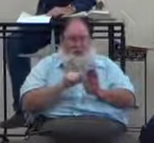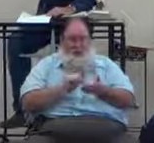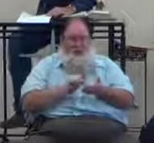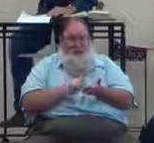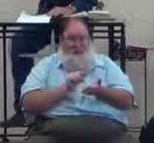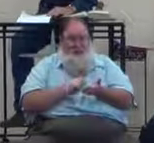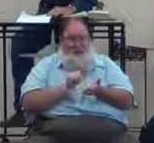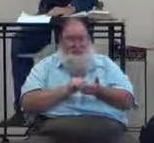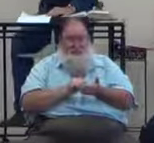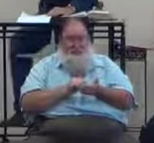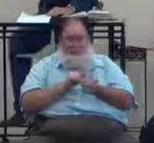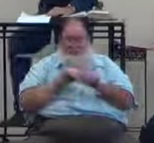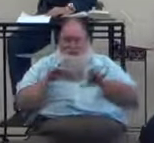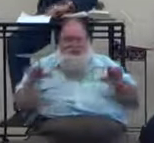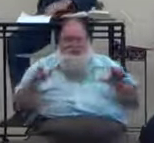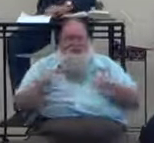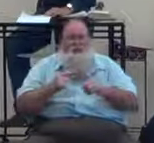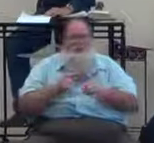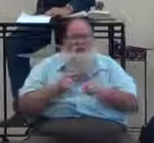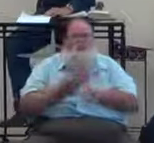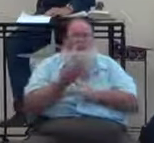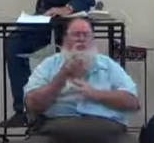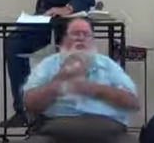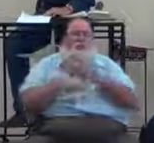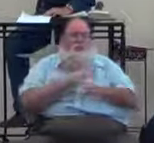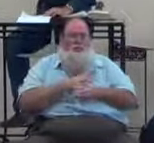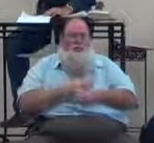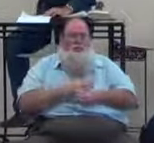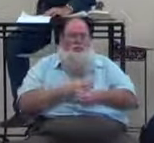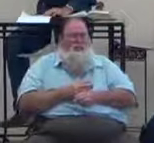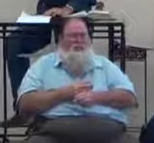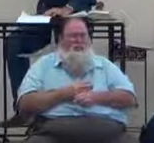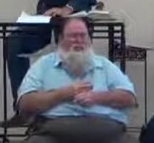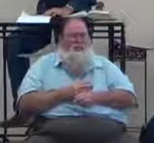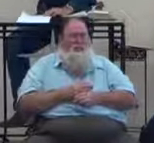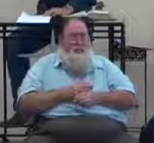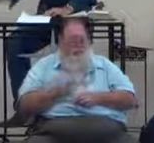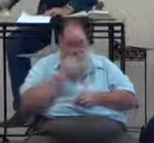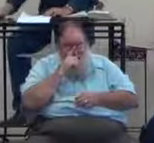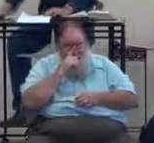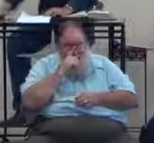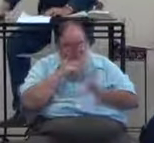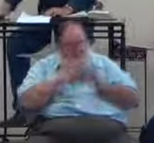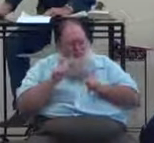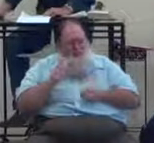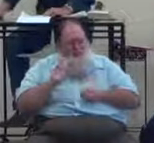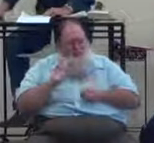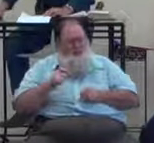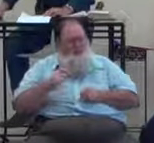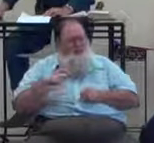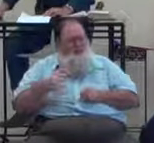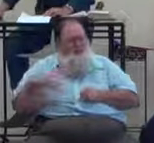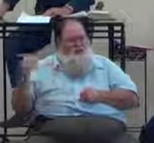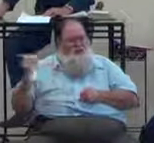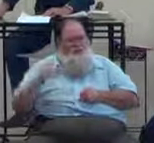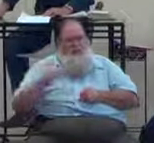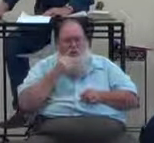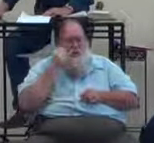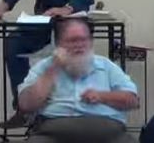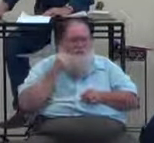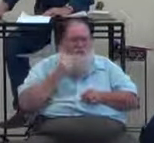Tension is high around Jerusalem, and every one of the believers scattered. People had to leave their homes. Can you imagine tomorrow or even